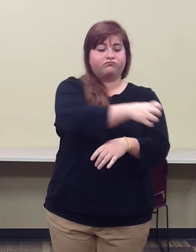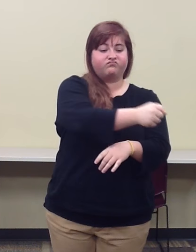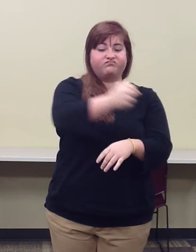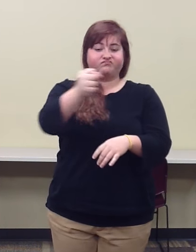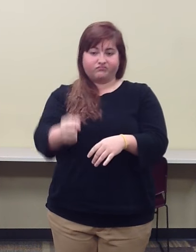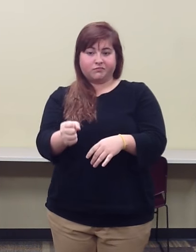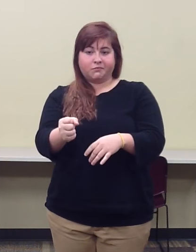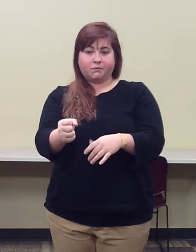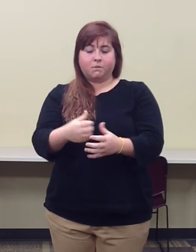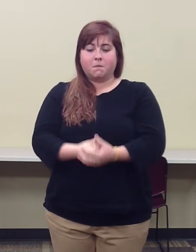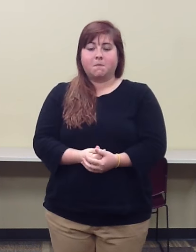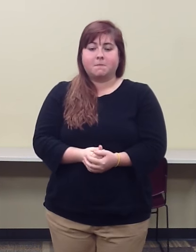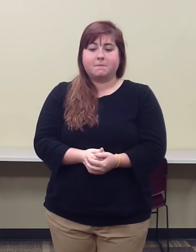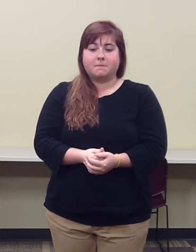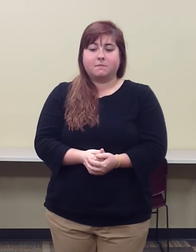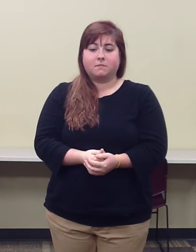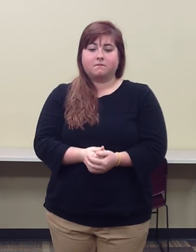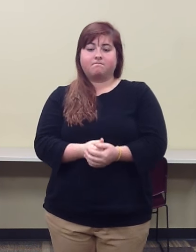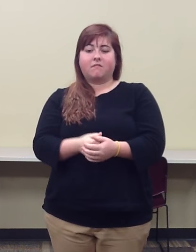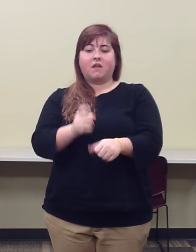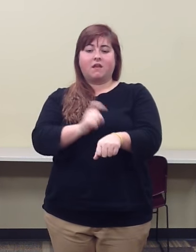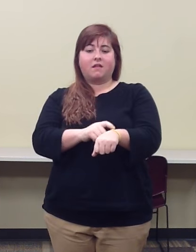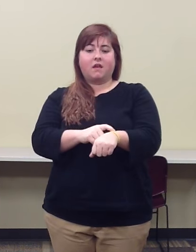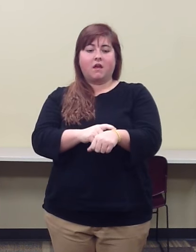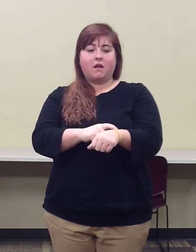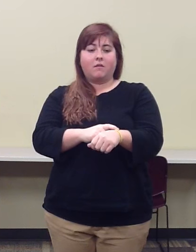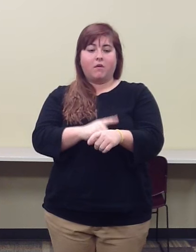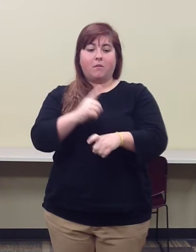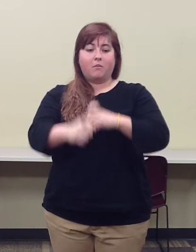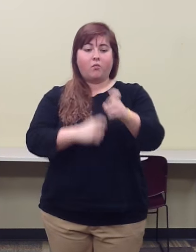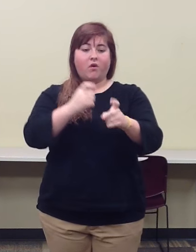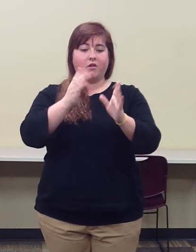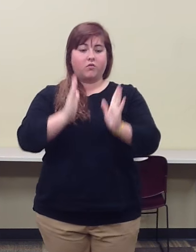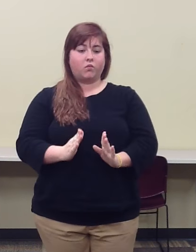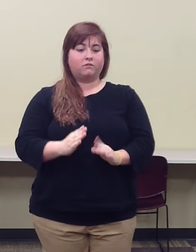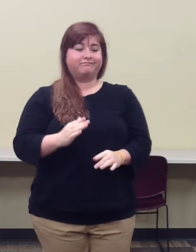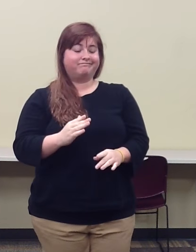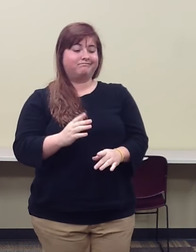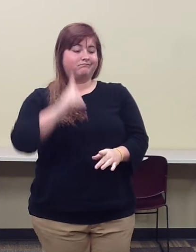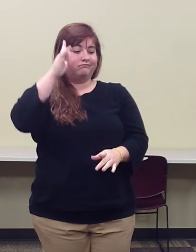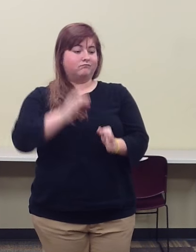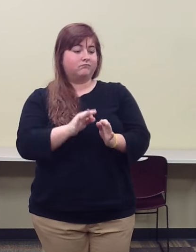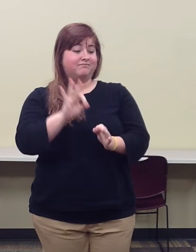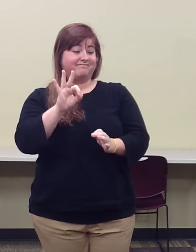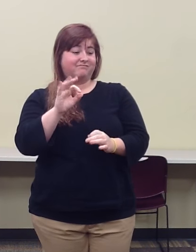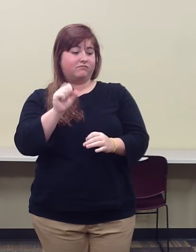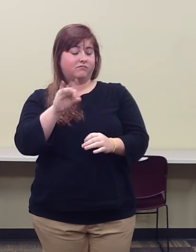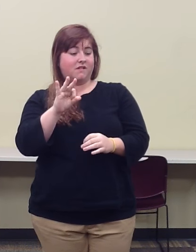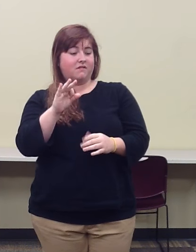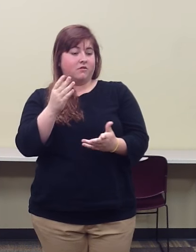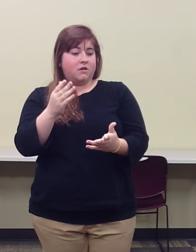that time, the prosecutor will determine whether or not there is probable cause to believe that this